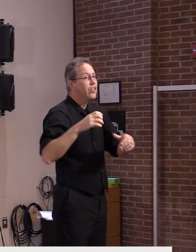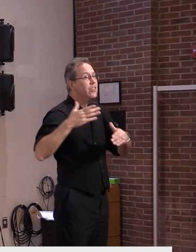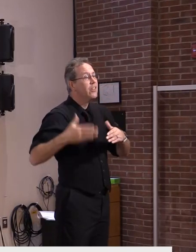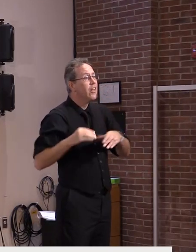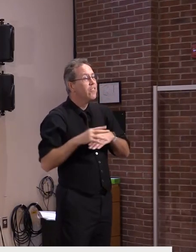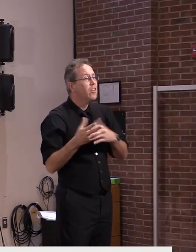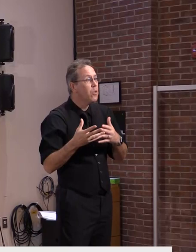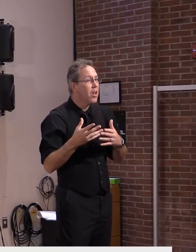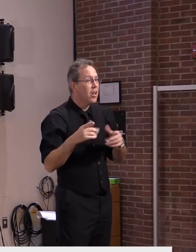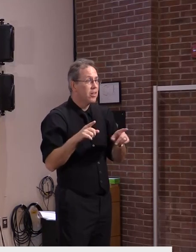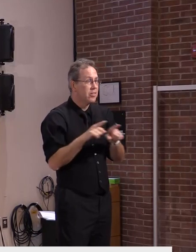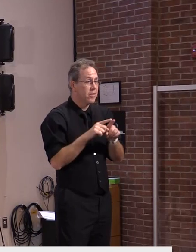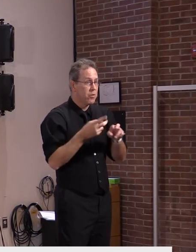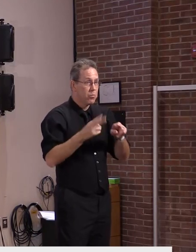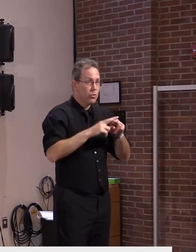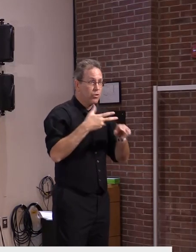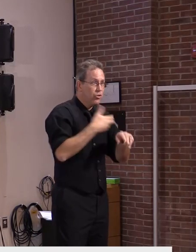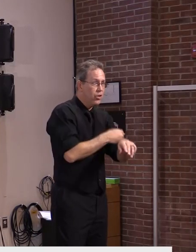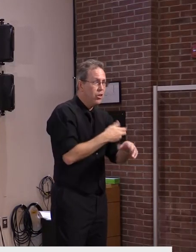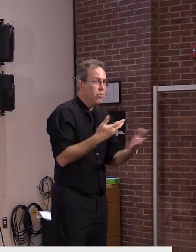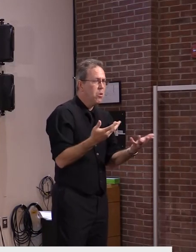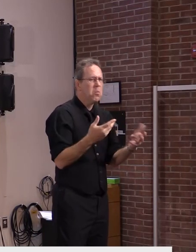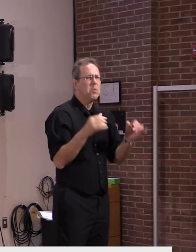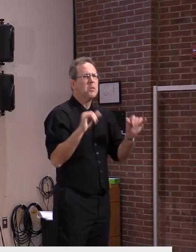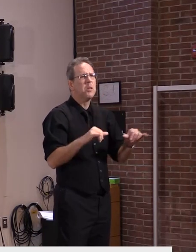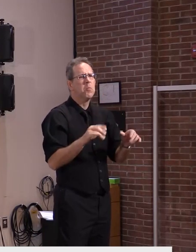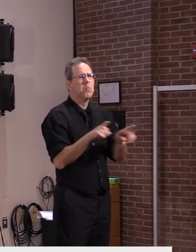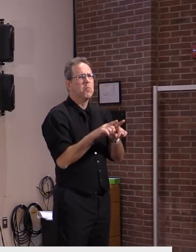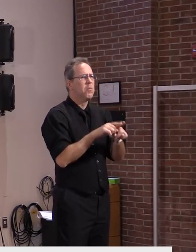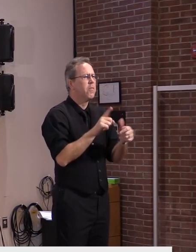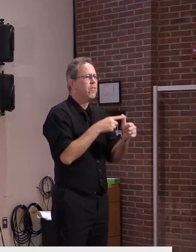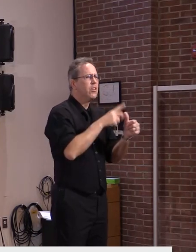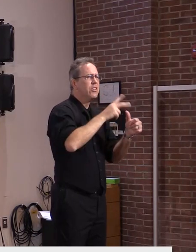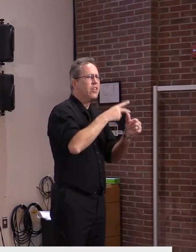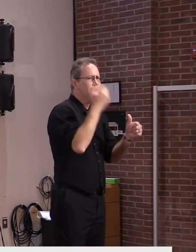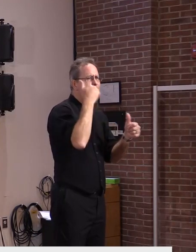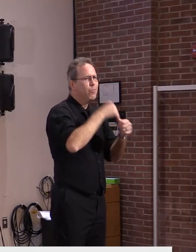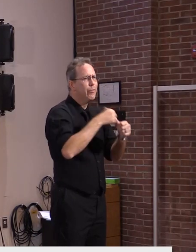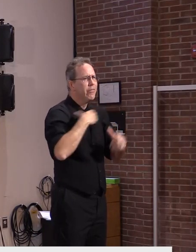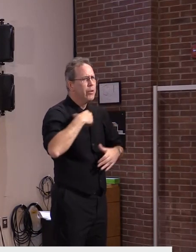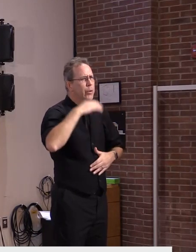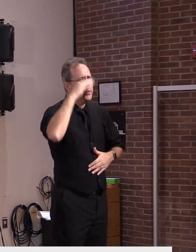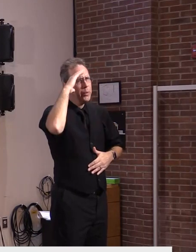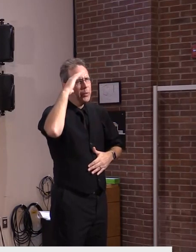alone is no different than it was for the first two shots. So